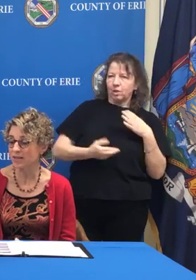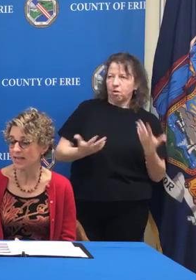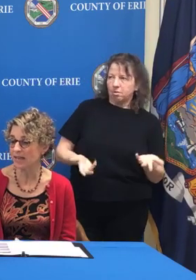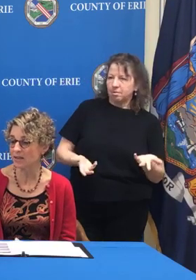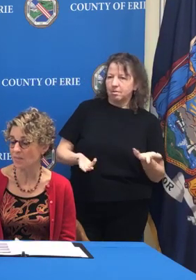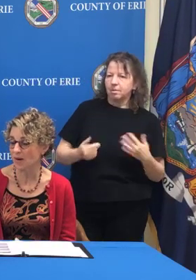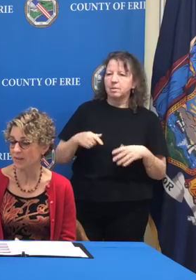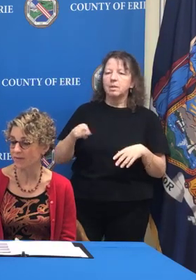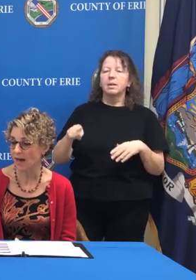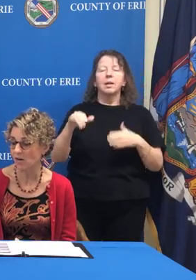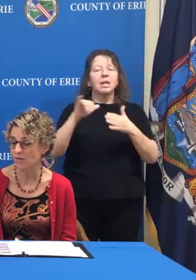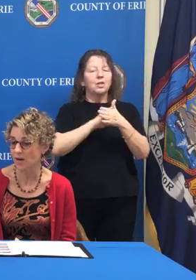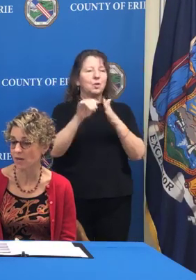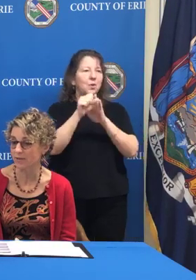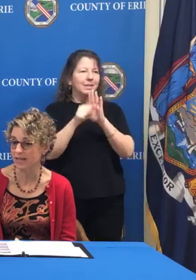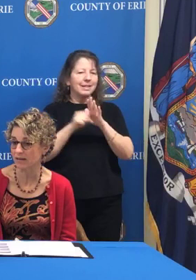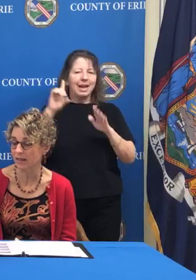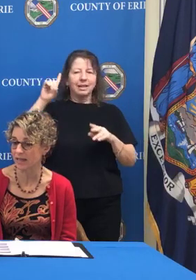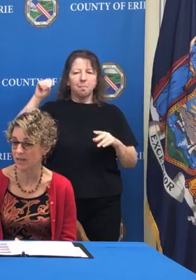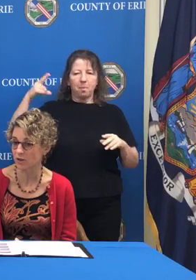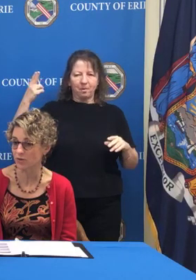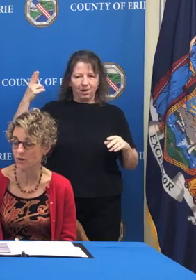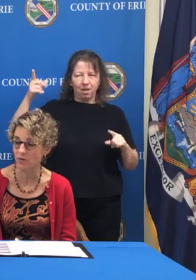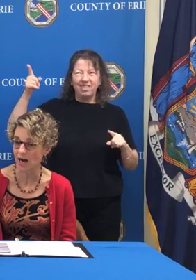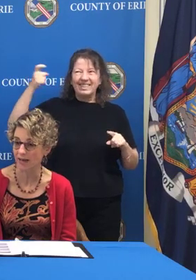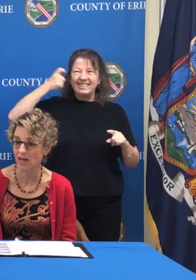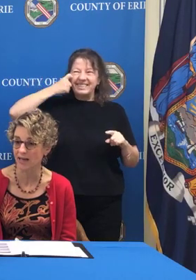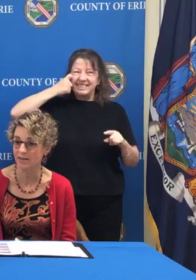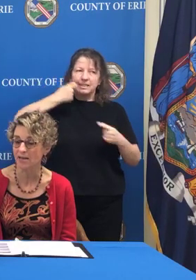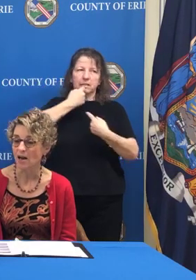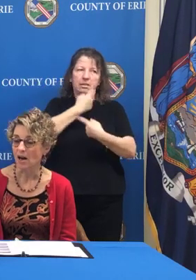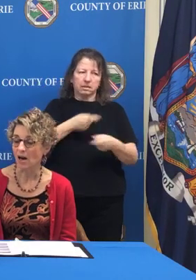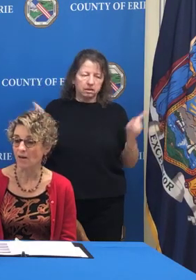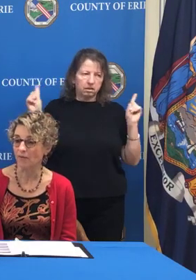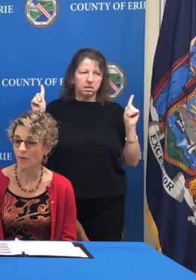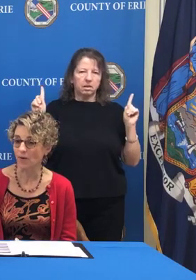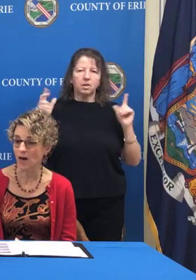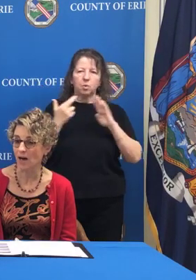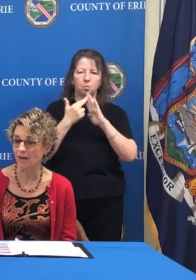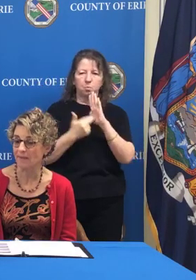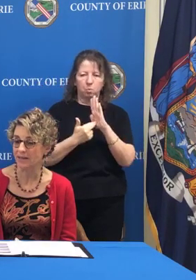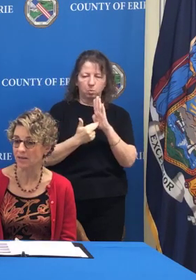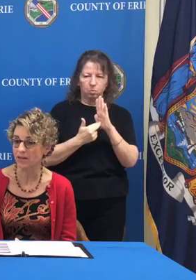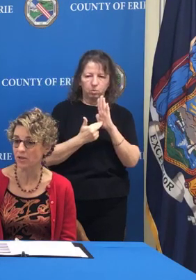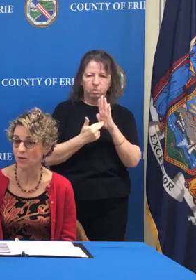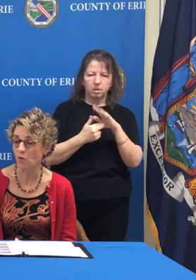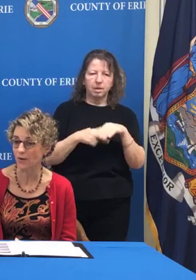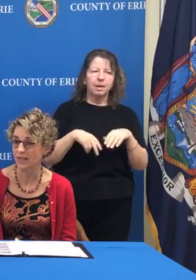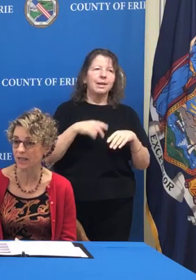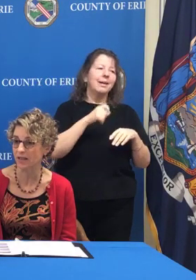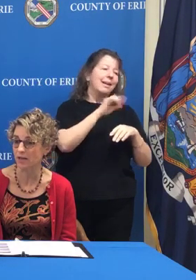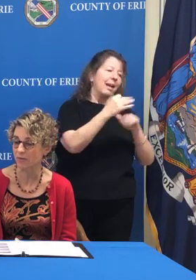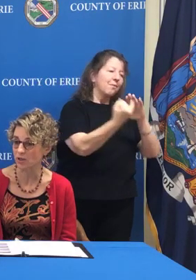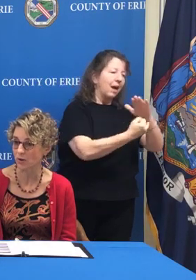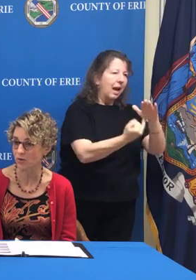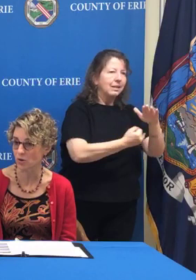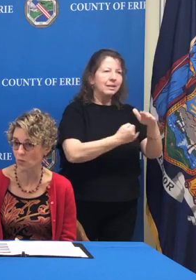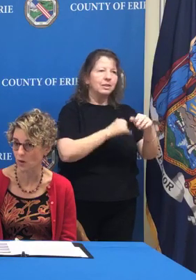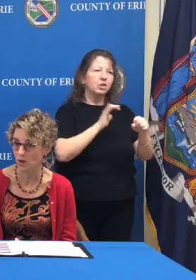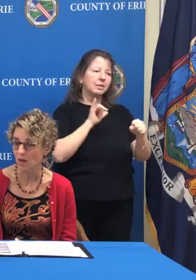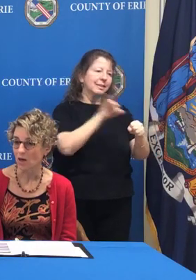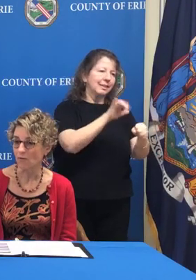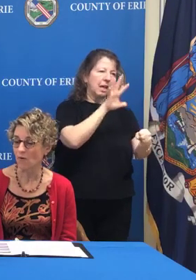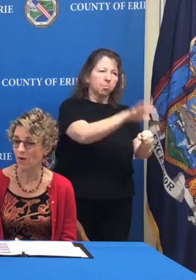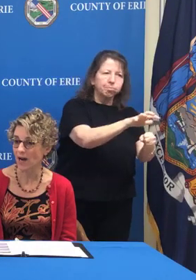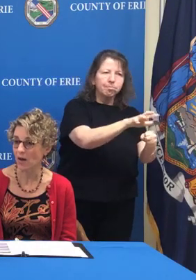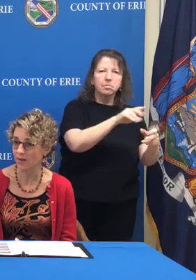New York State Department of Health recently issued new guidelines for isolation, quarantine, and return to